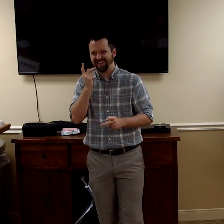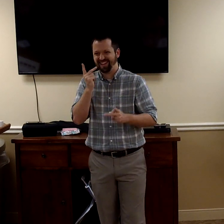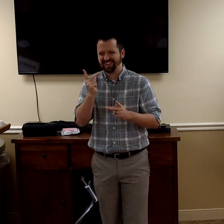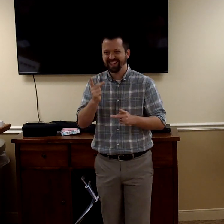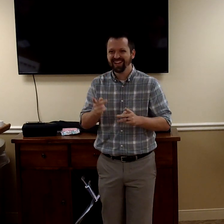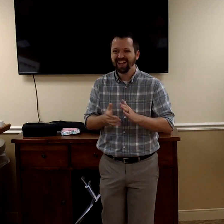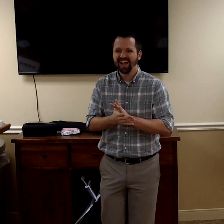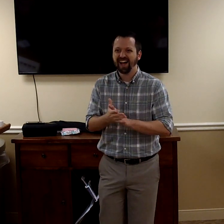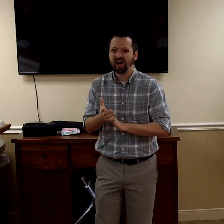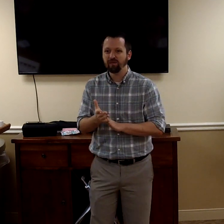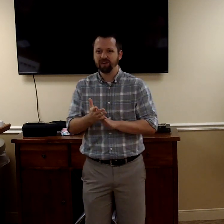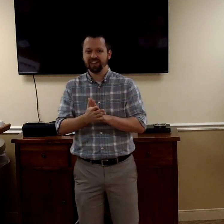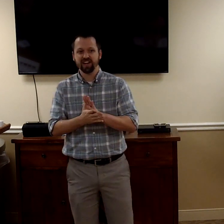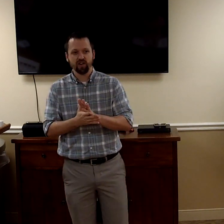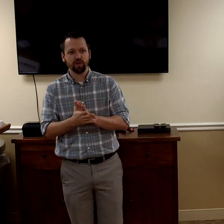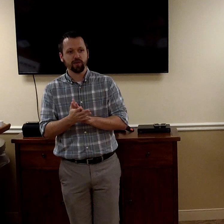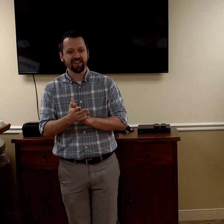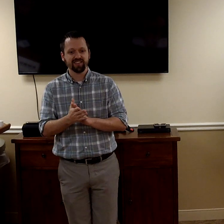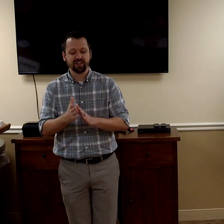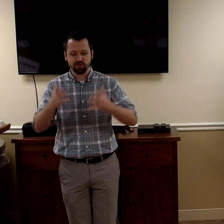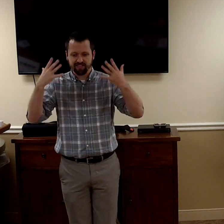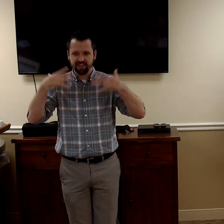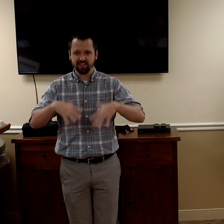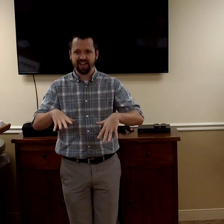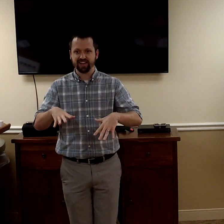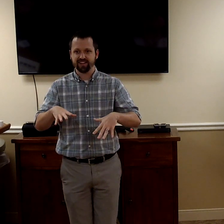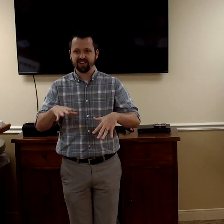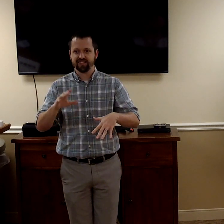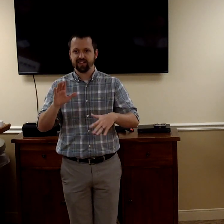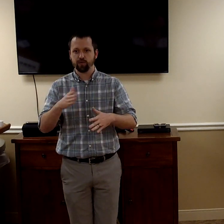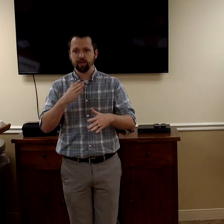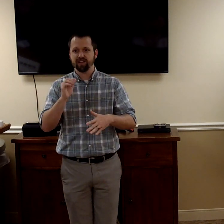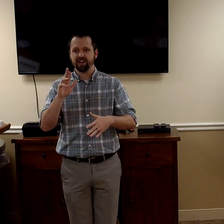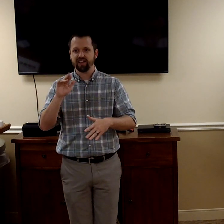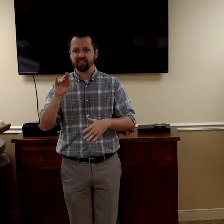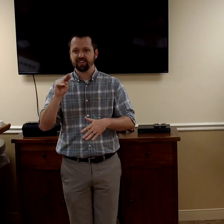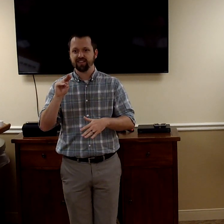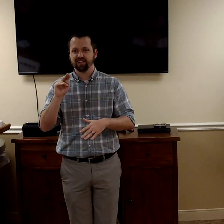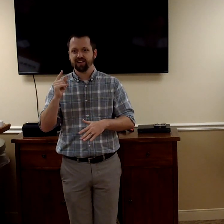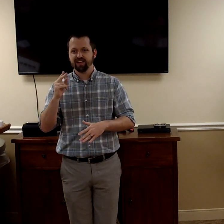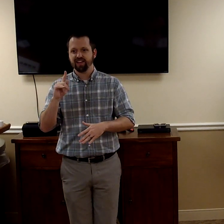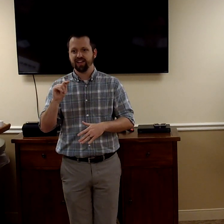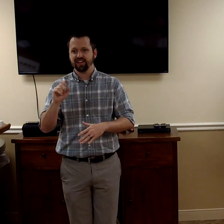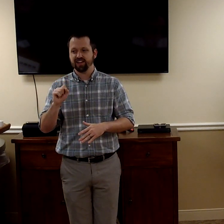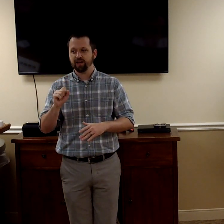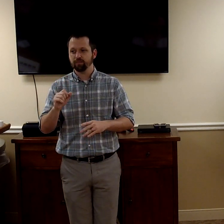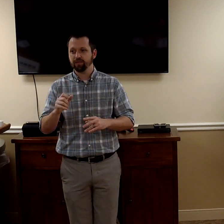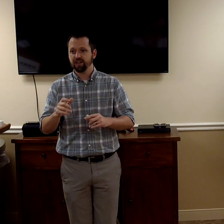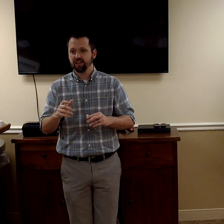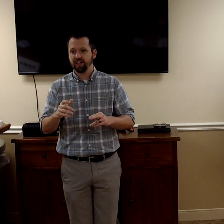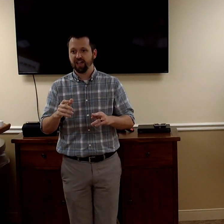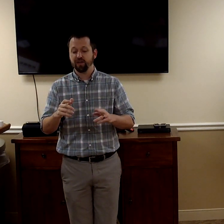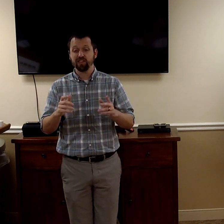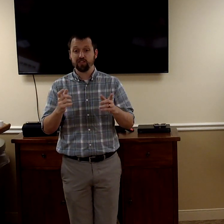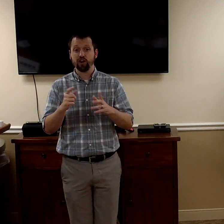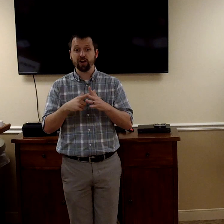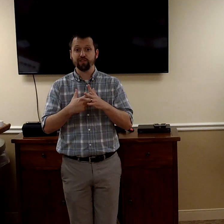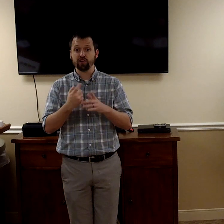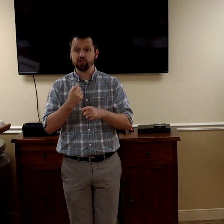it. But no, I dressed like Aladdin and I sang Arabian Nights. And it started off as a joke